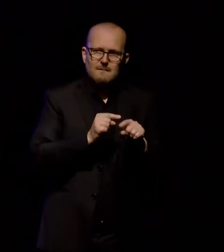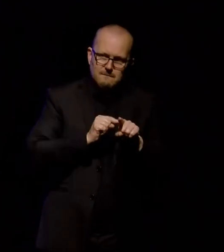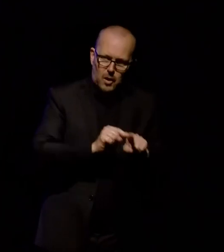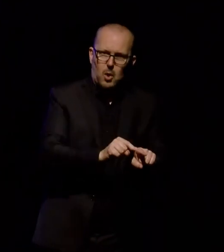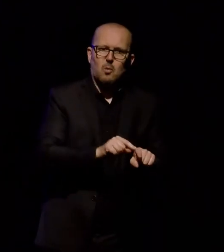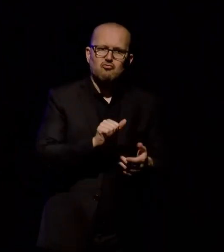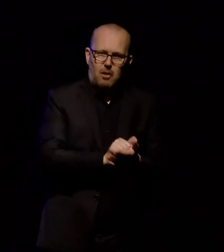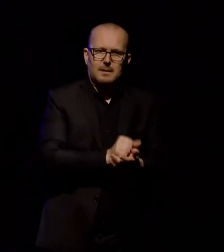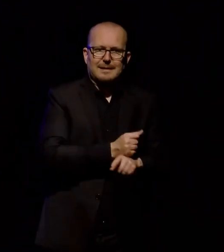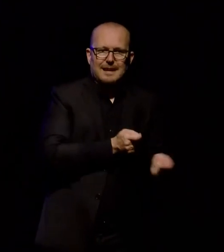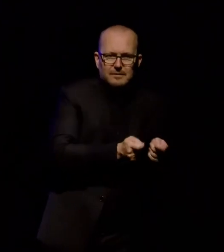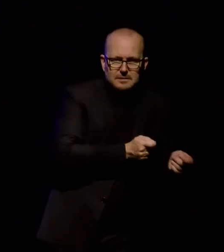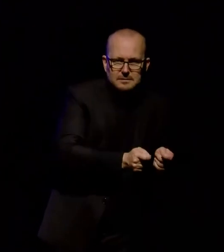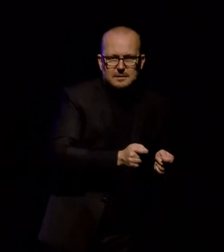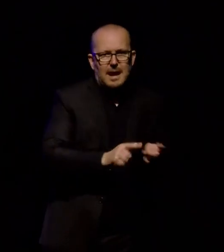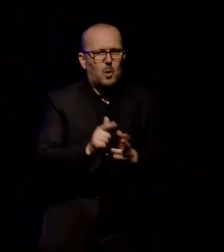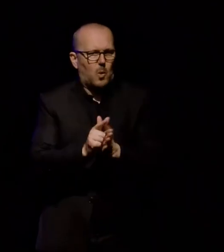governance.